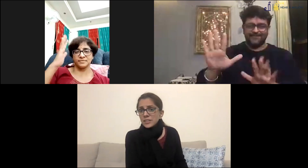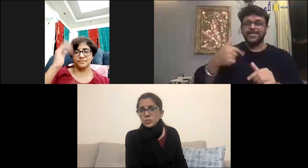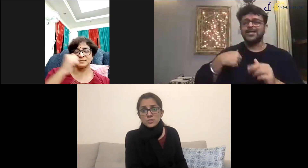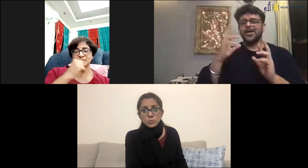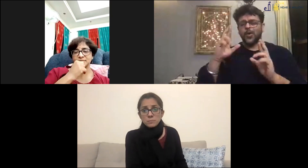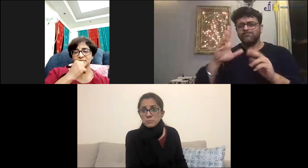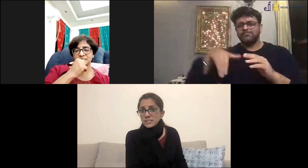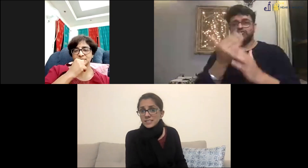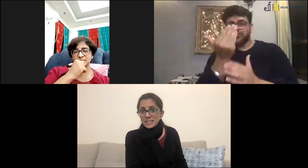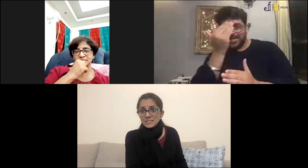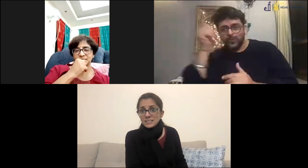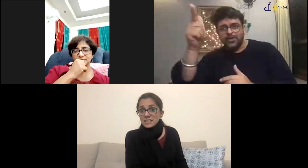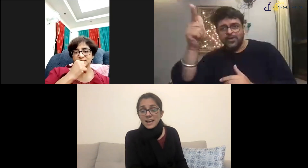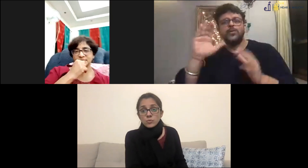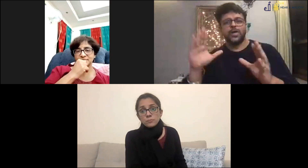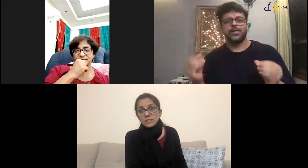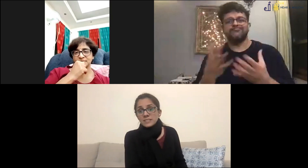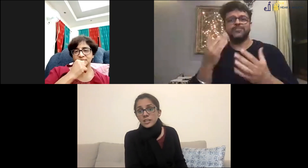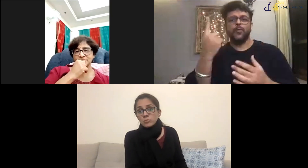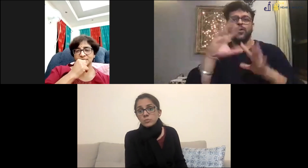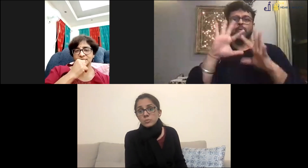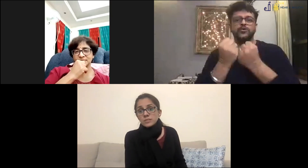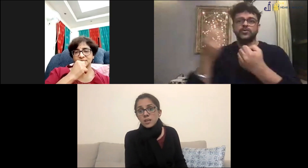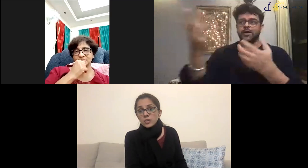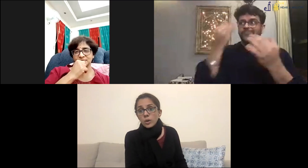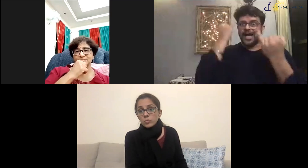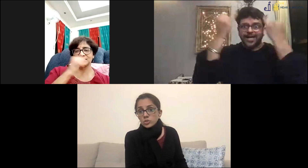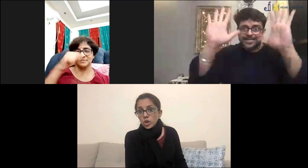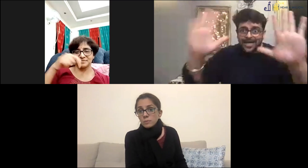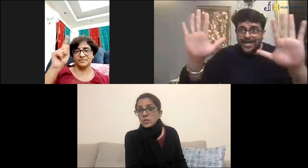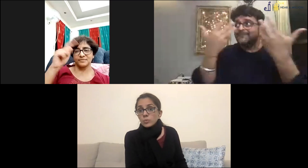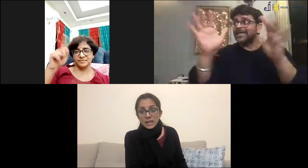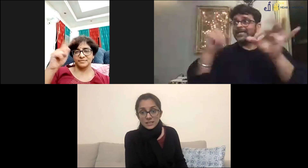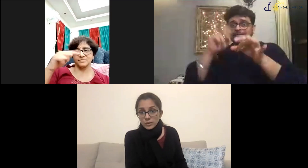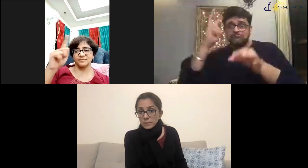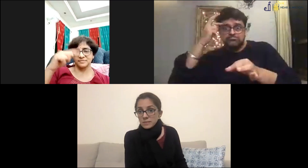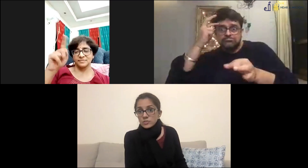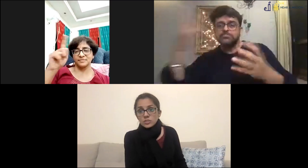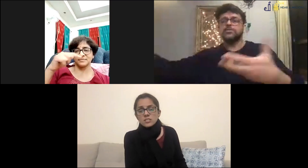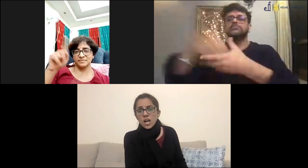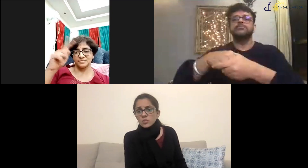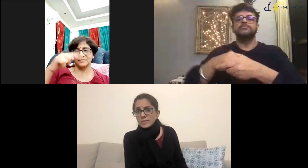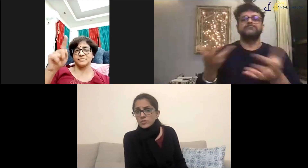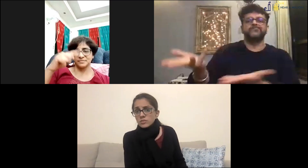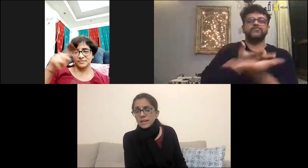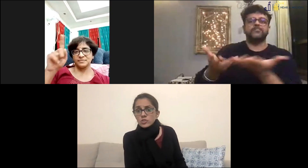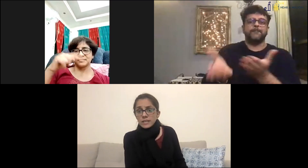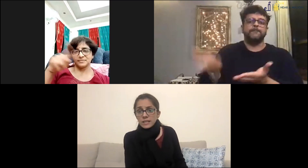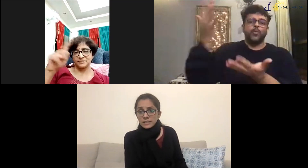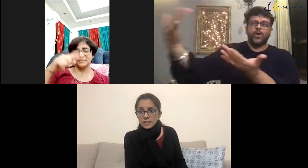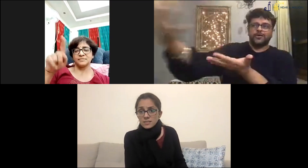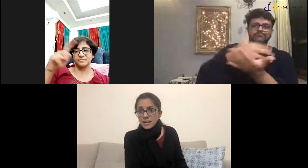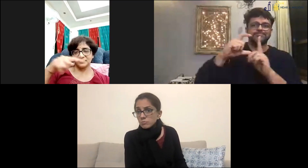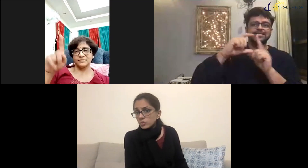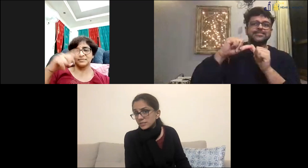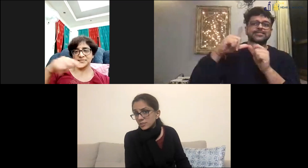I know there are so many people raising hands, and hopefully in January we will start one workshop where people can just ask questions and share